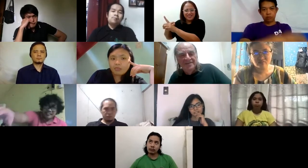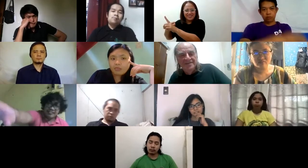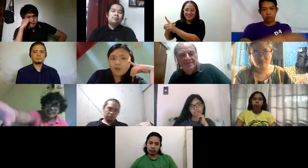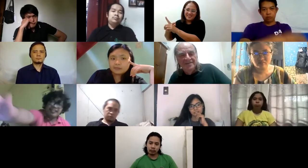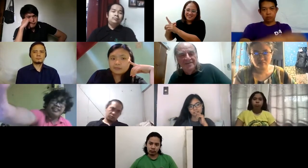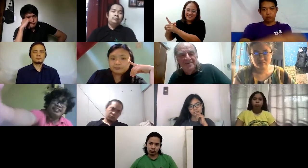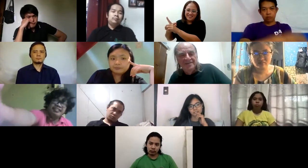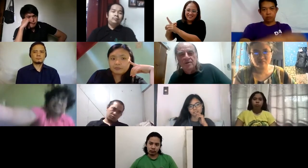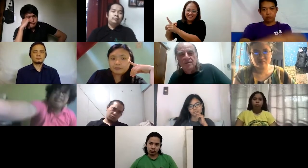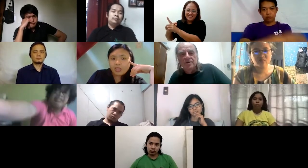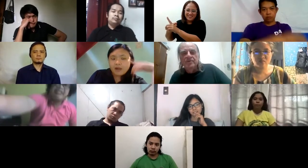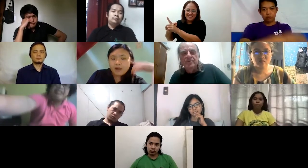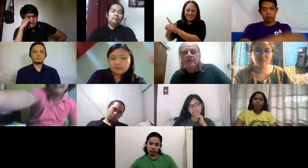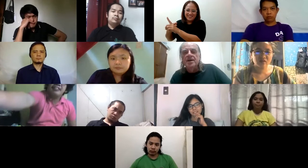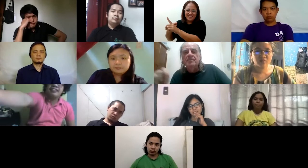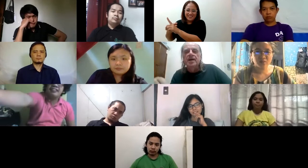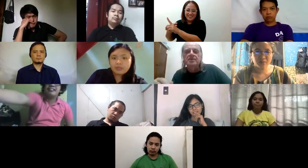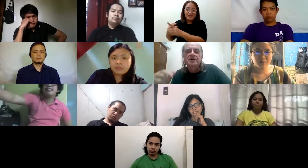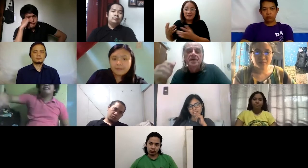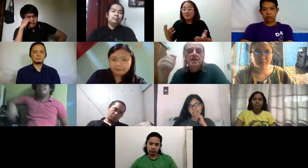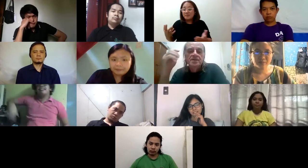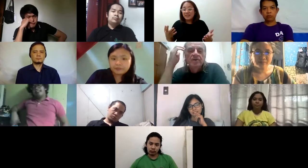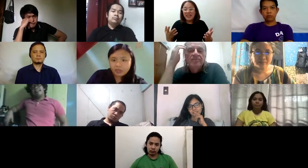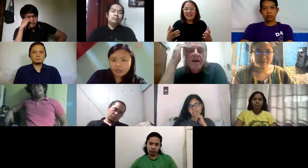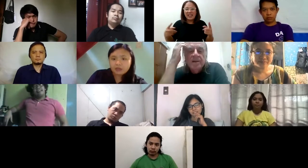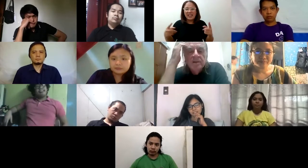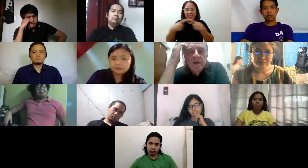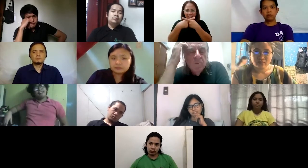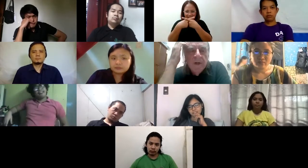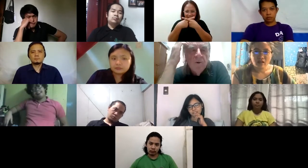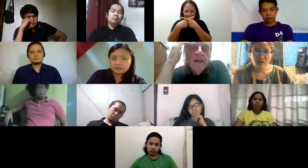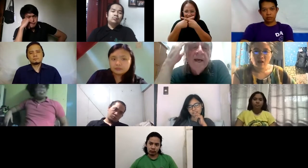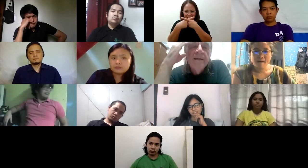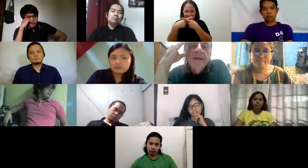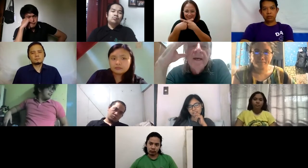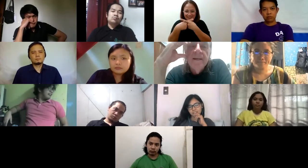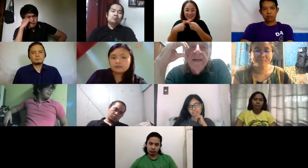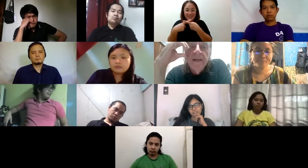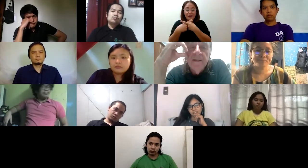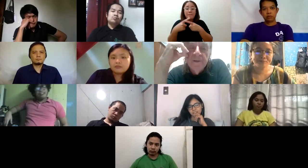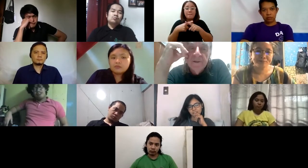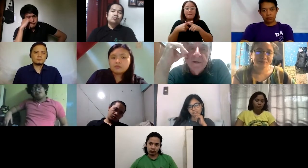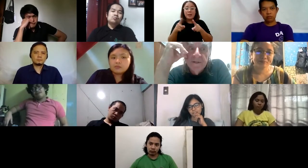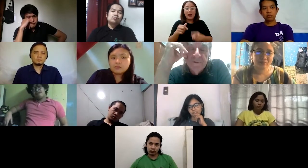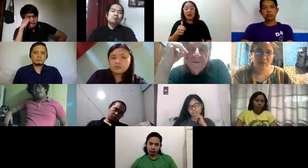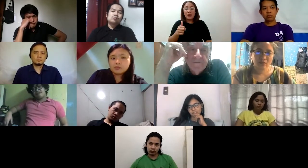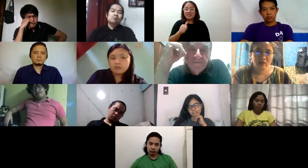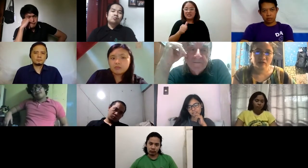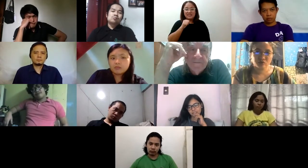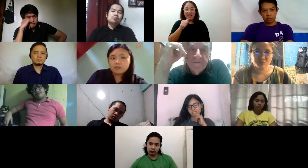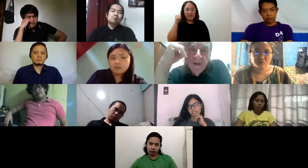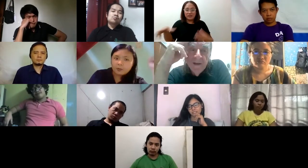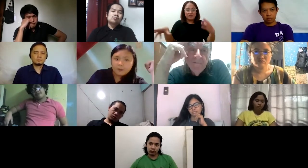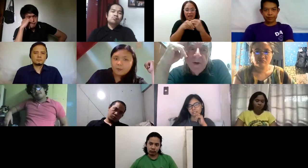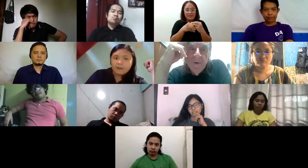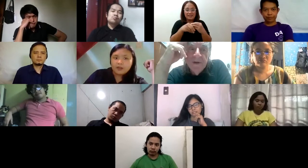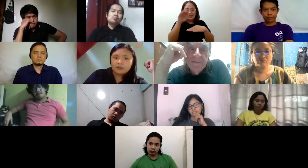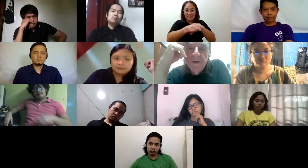Okay, so it's very complex. So in fact, we don't want to add that in the English translation, but we